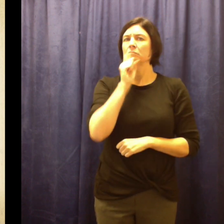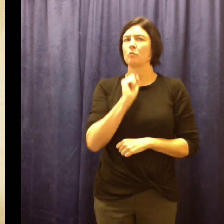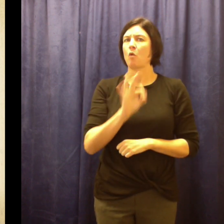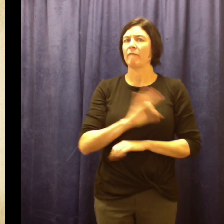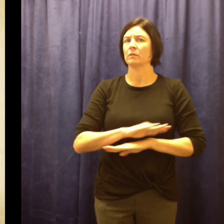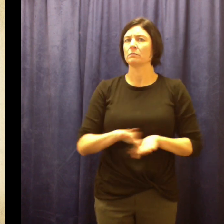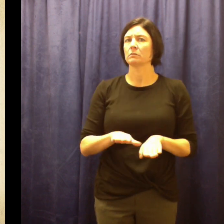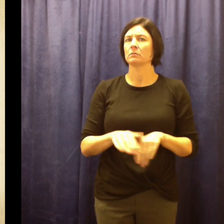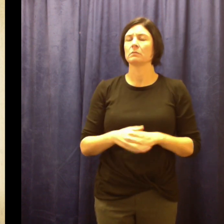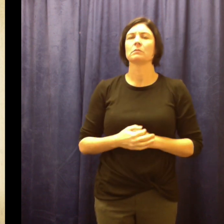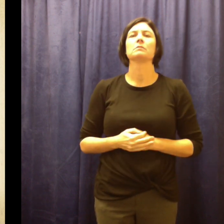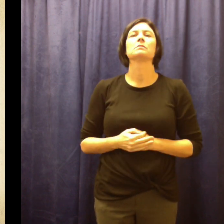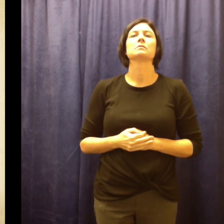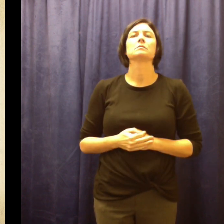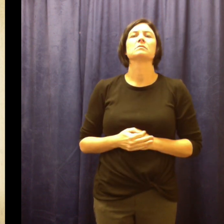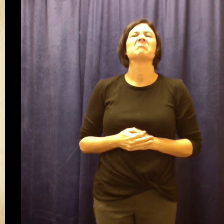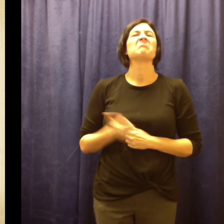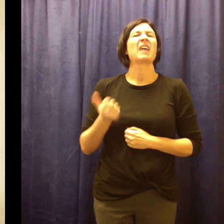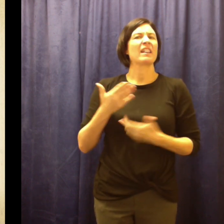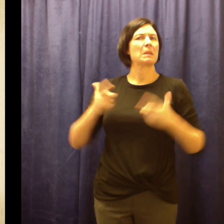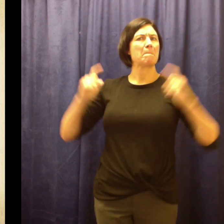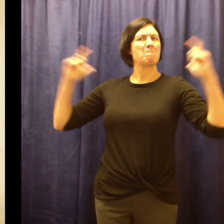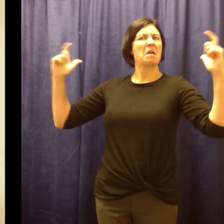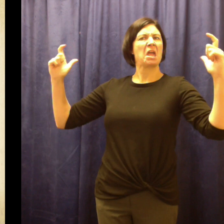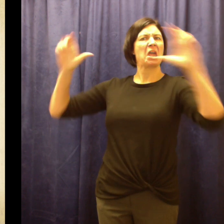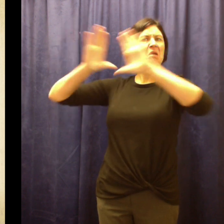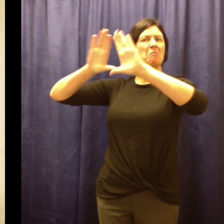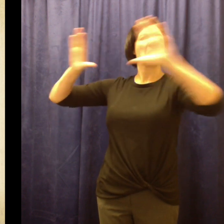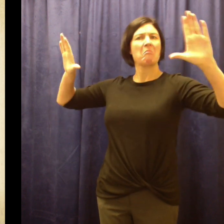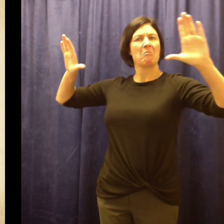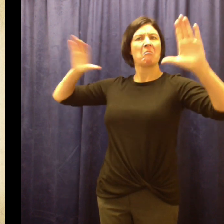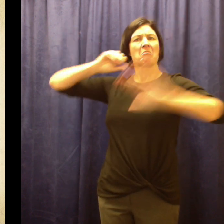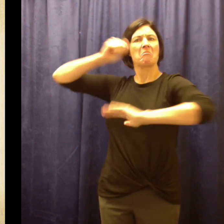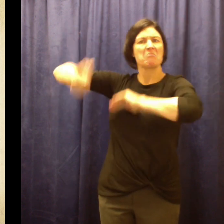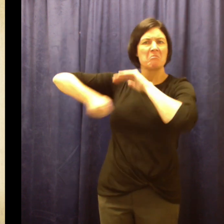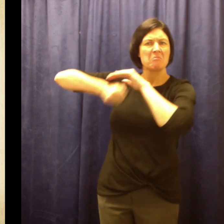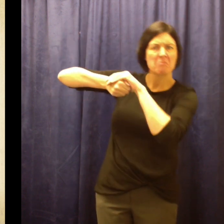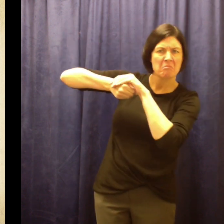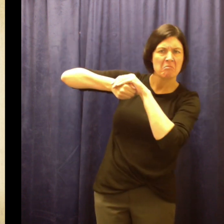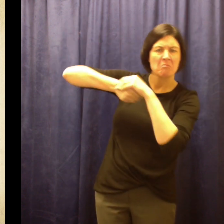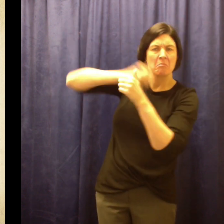hide behind large items, remain quiet,